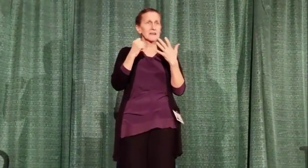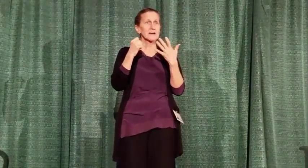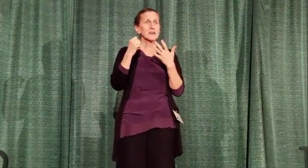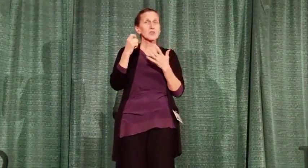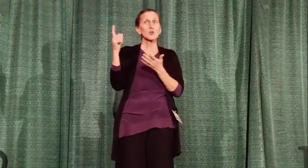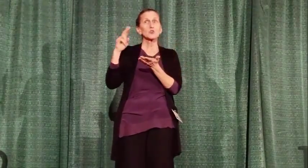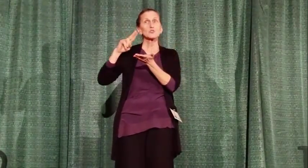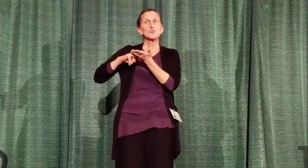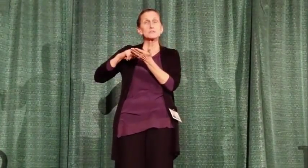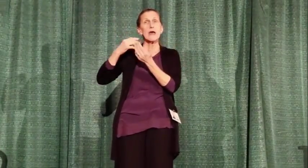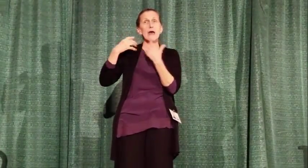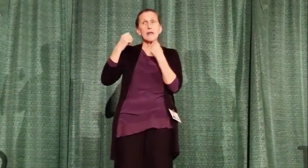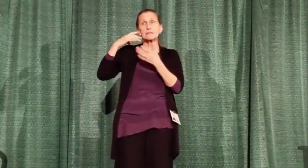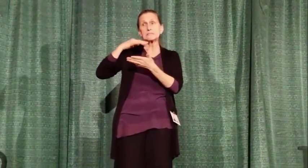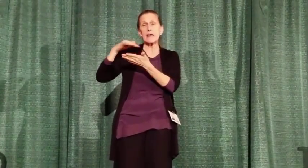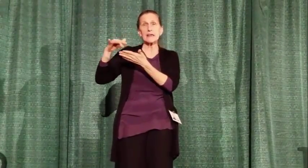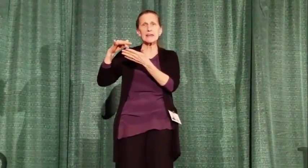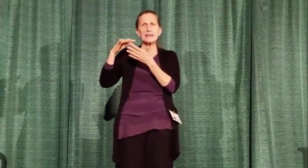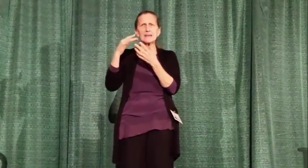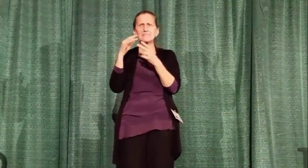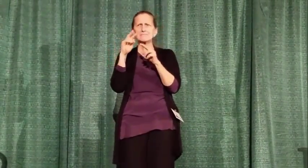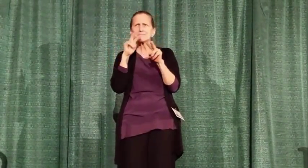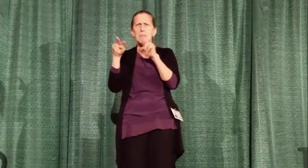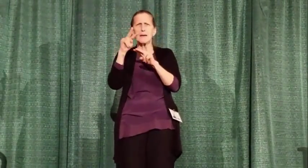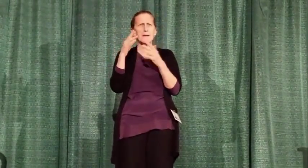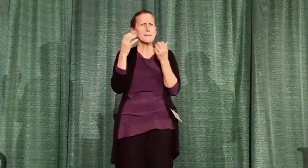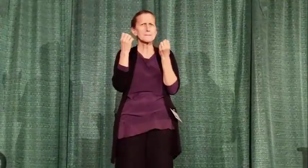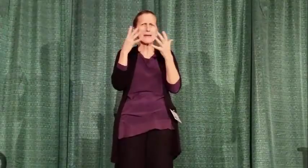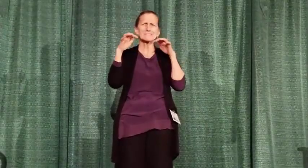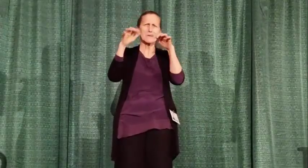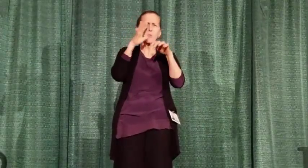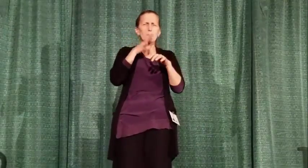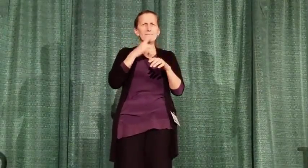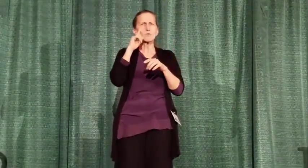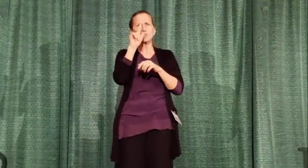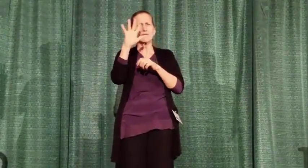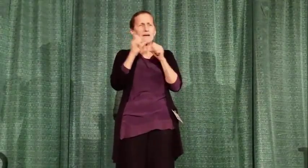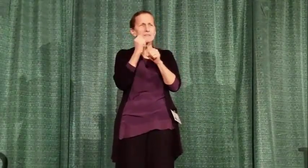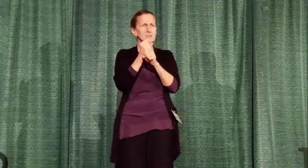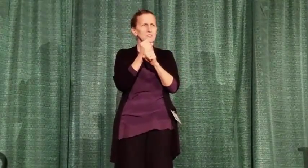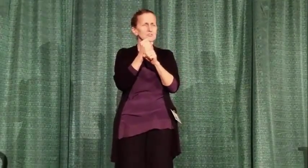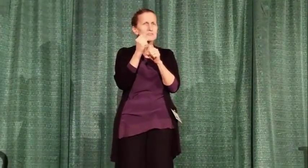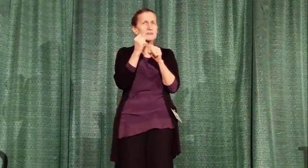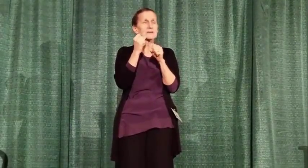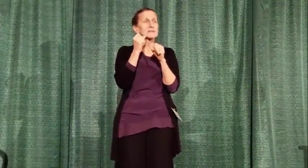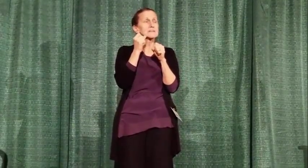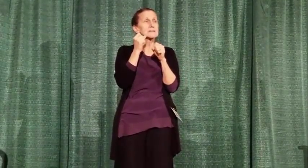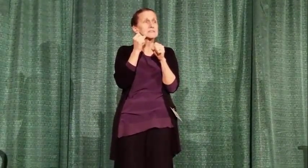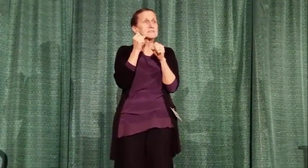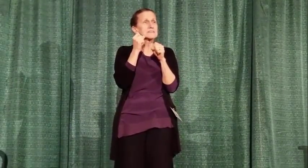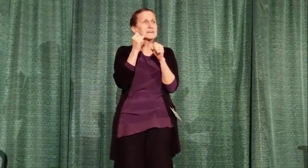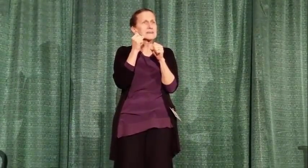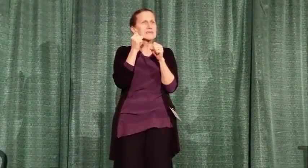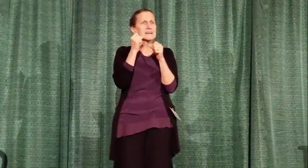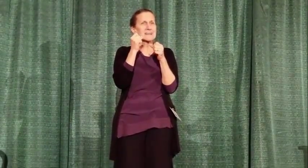Health Study, we follow these thousands of women, tens of thousands of women for 25 years, that just